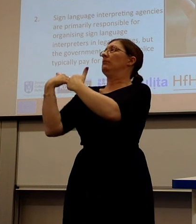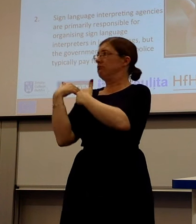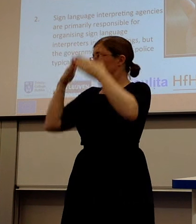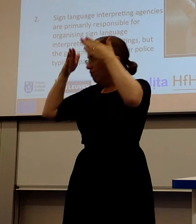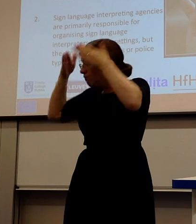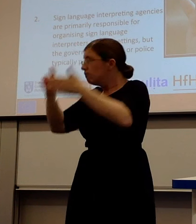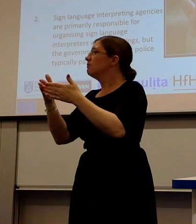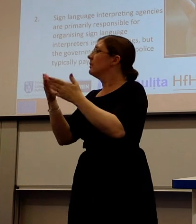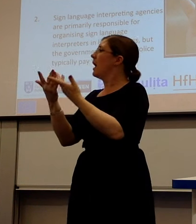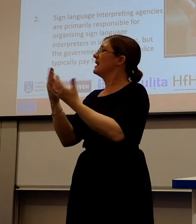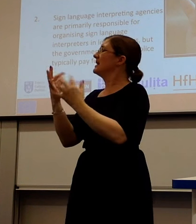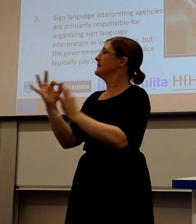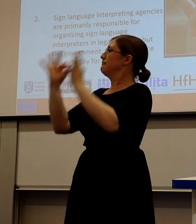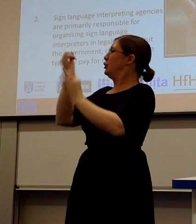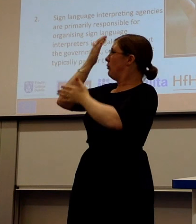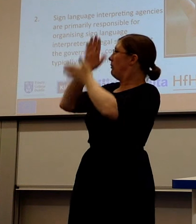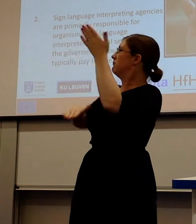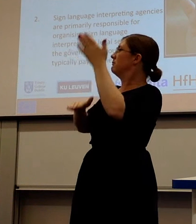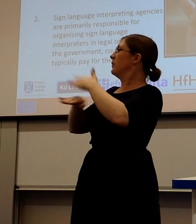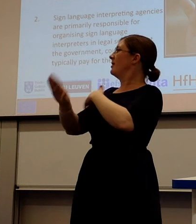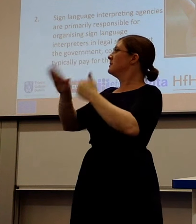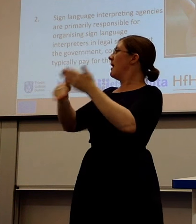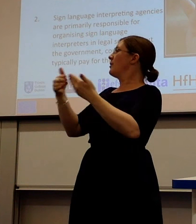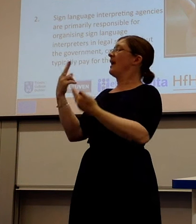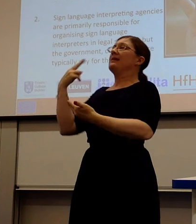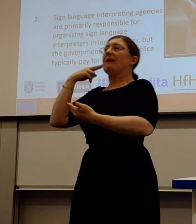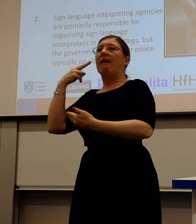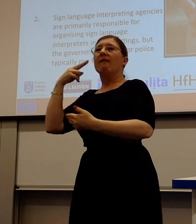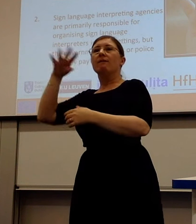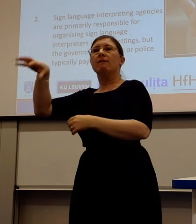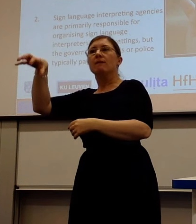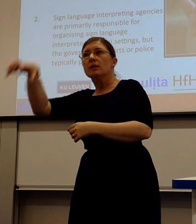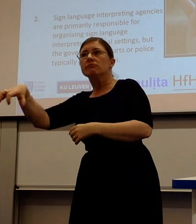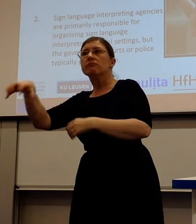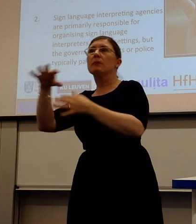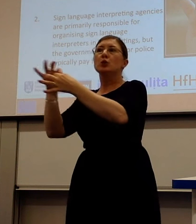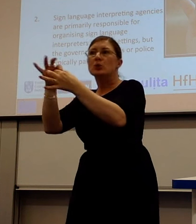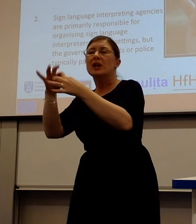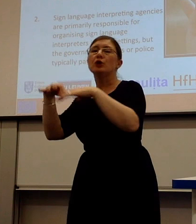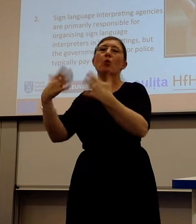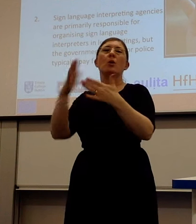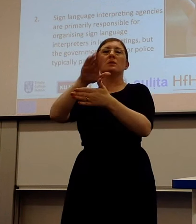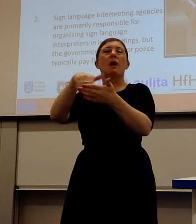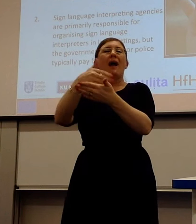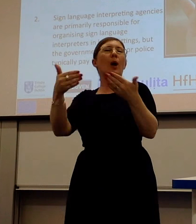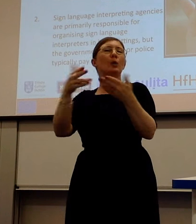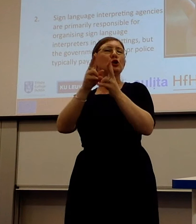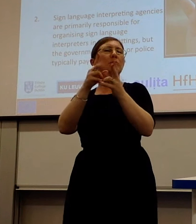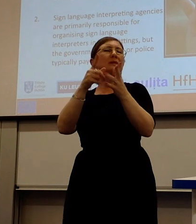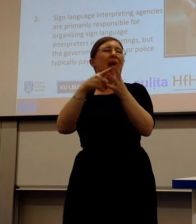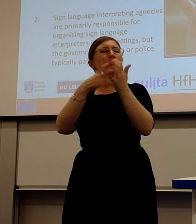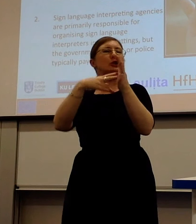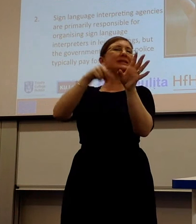was responsible for providing interpreters to the courts or police or prison settings. So often it's an agency, Sign Language